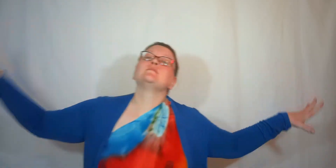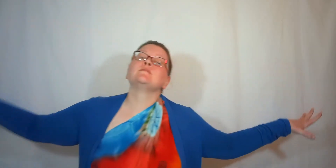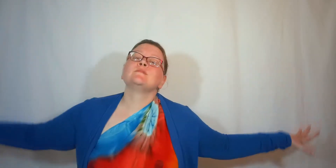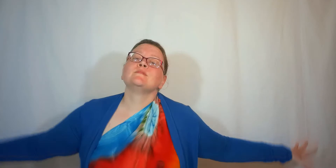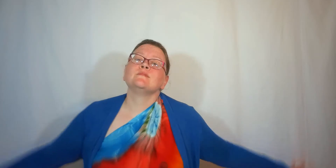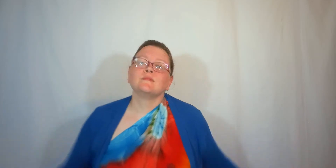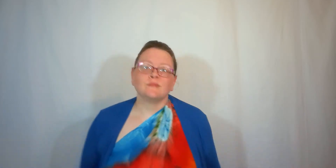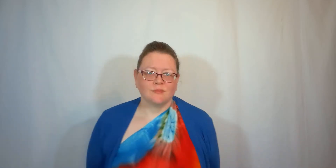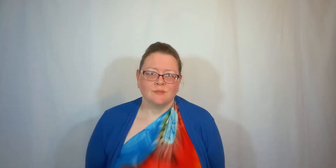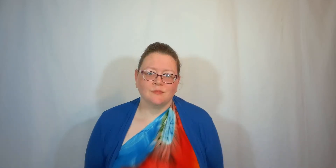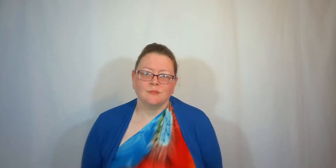up